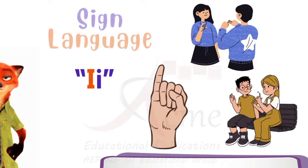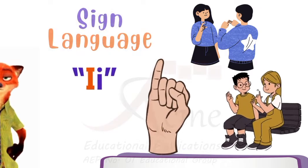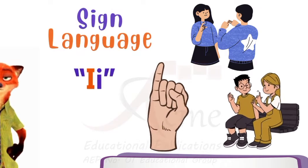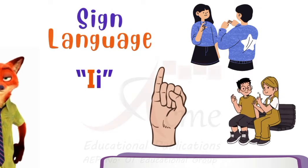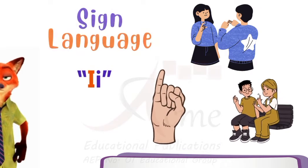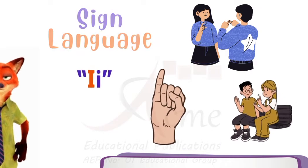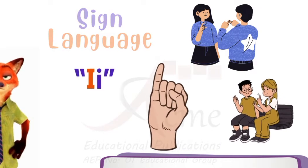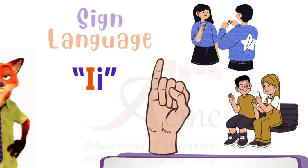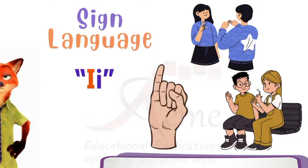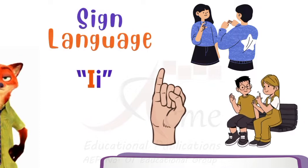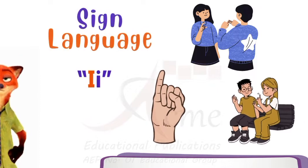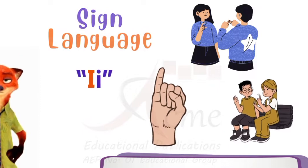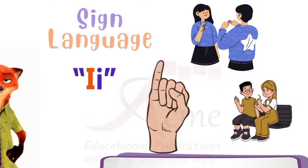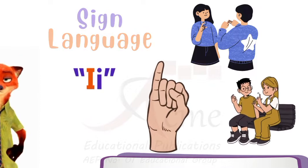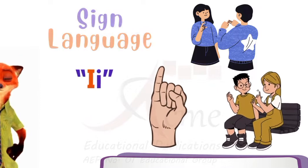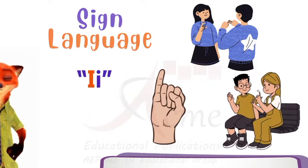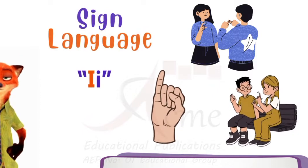fingers.